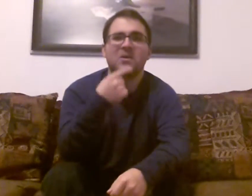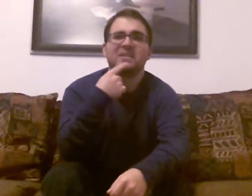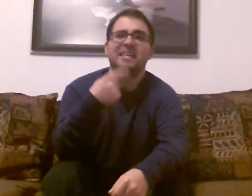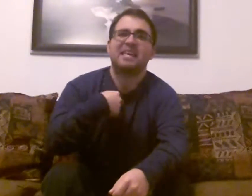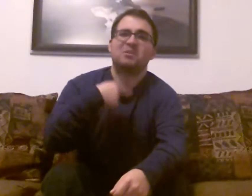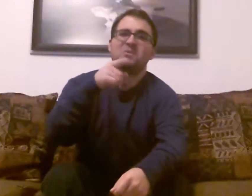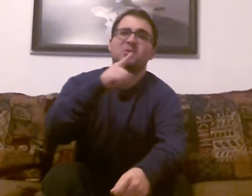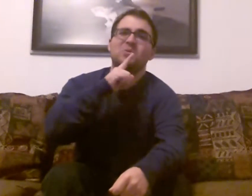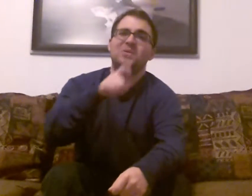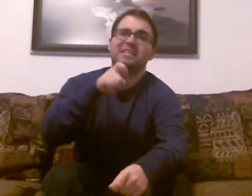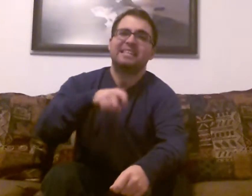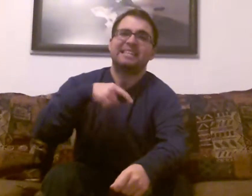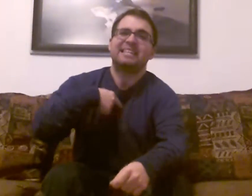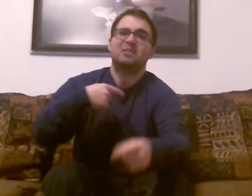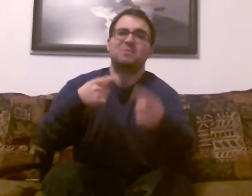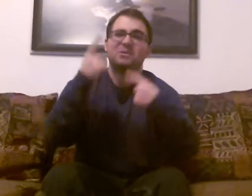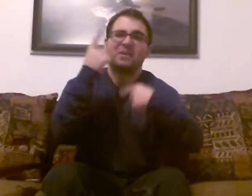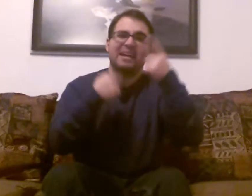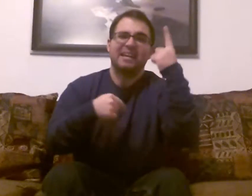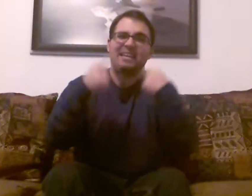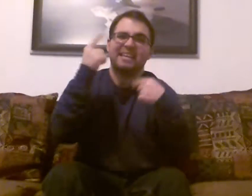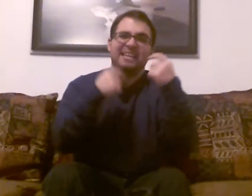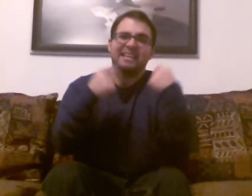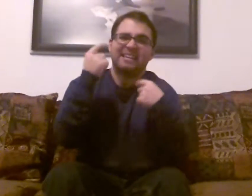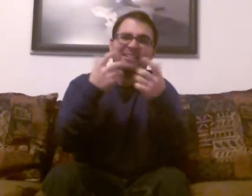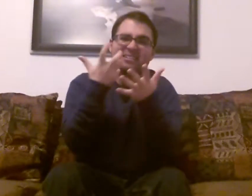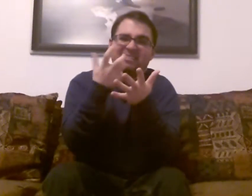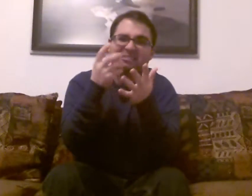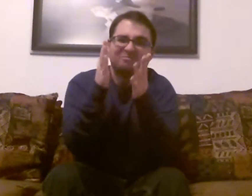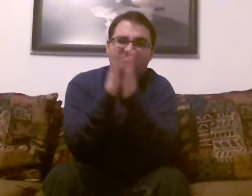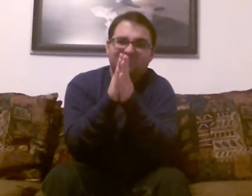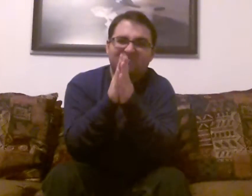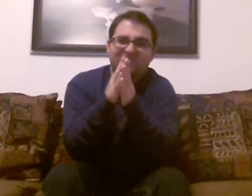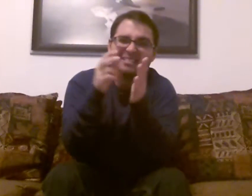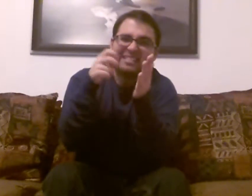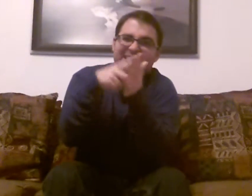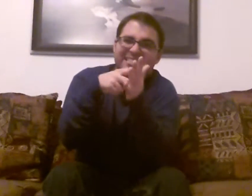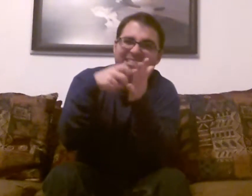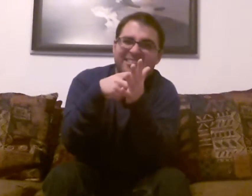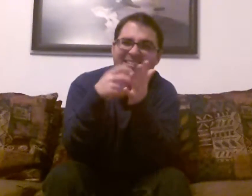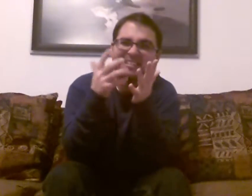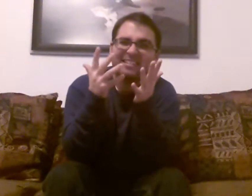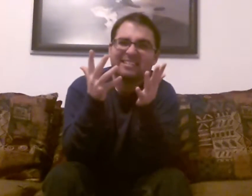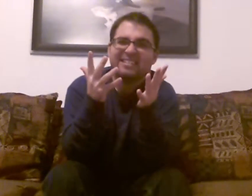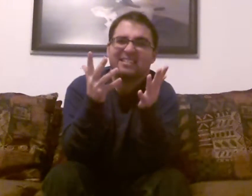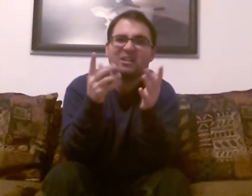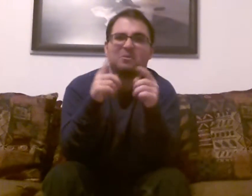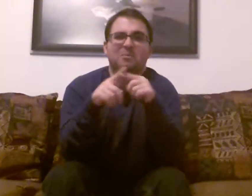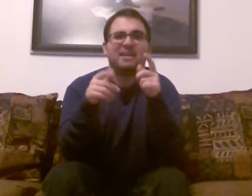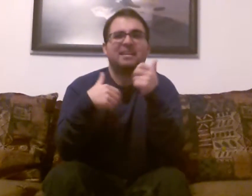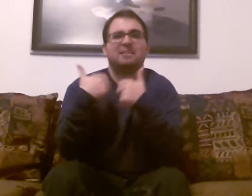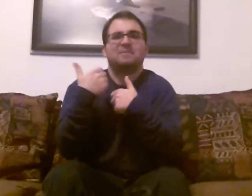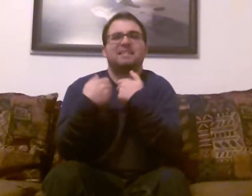You're telling me you really need me, crying, begging, both knees are on the floor. But baby, I